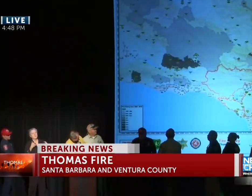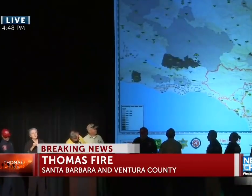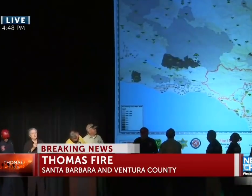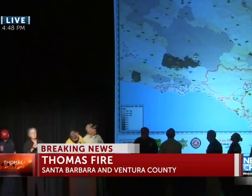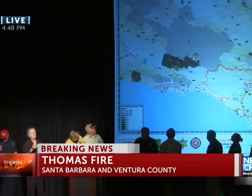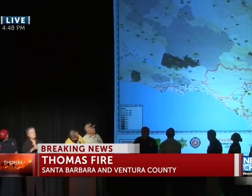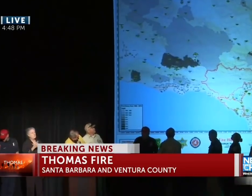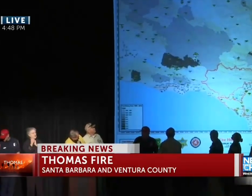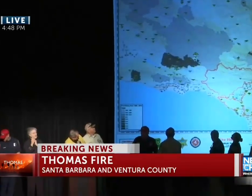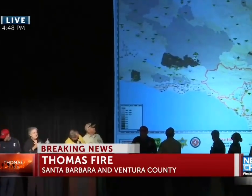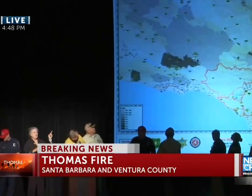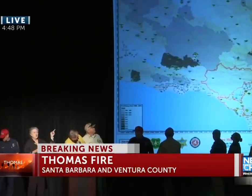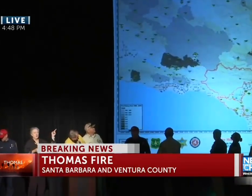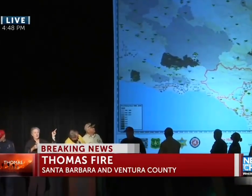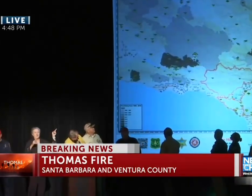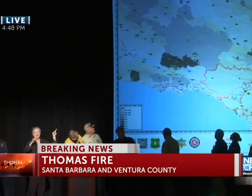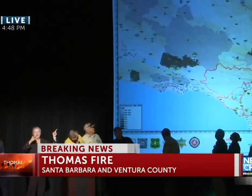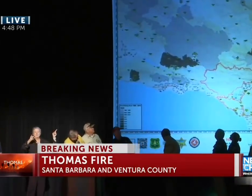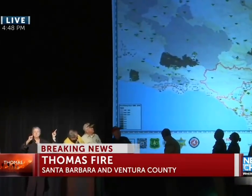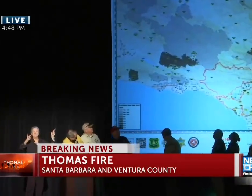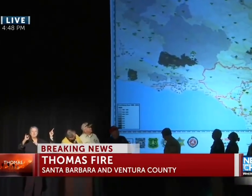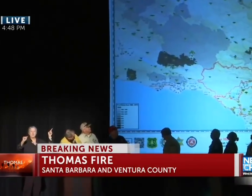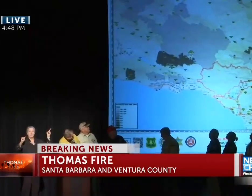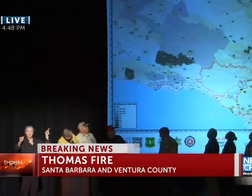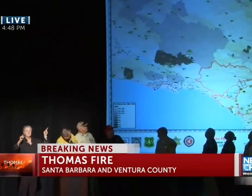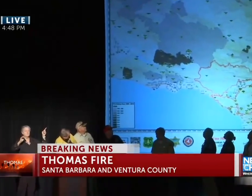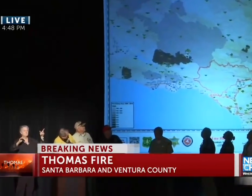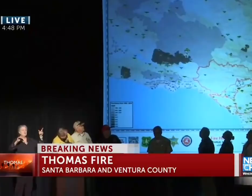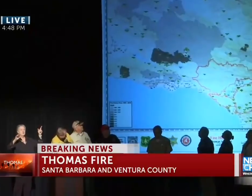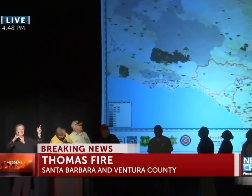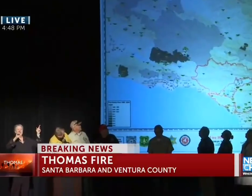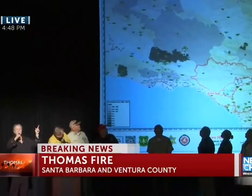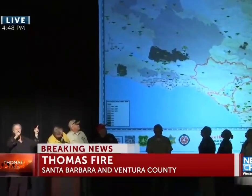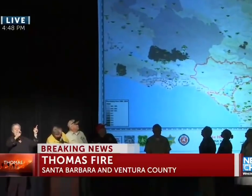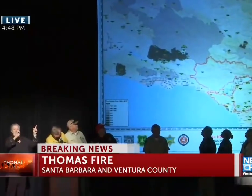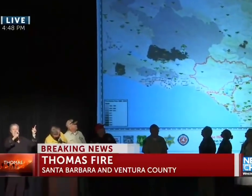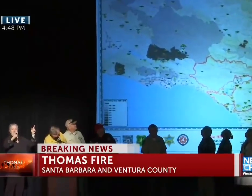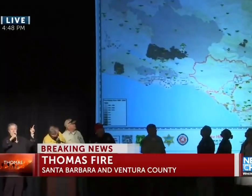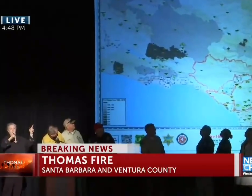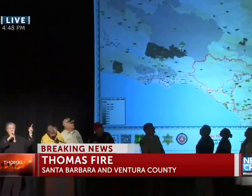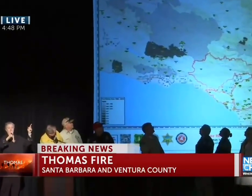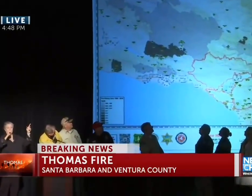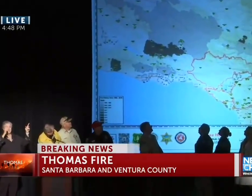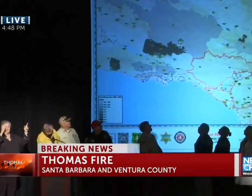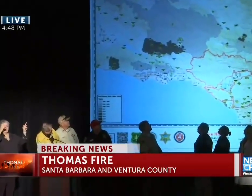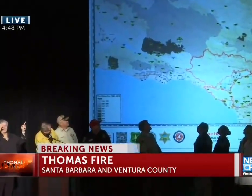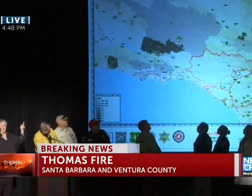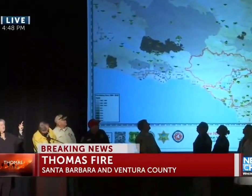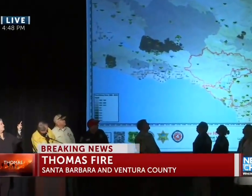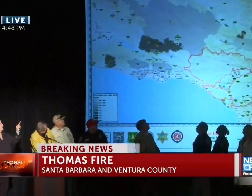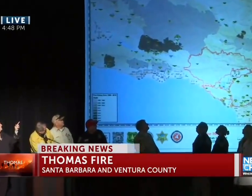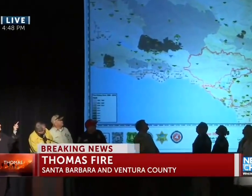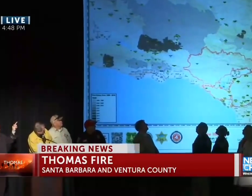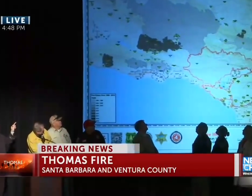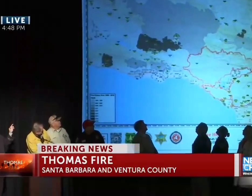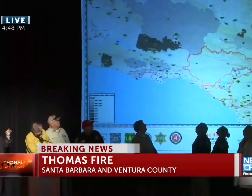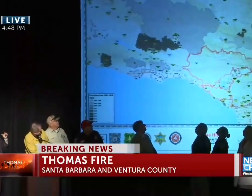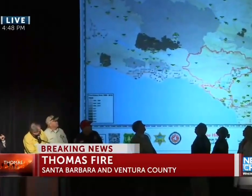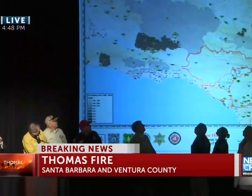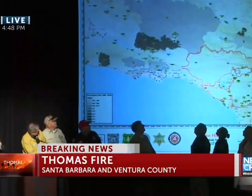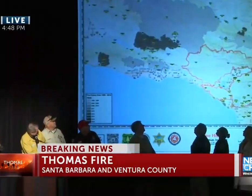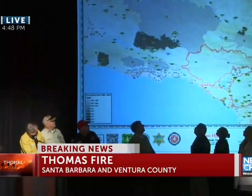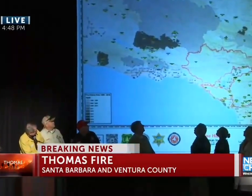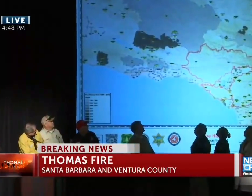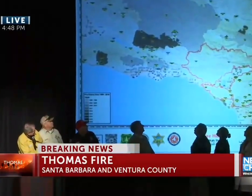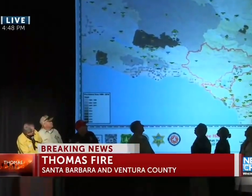do. You can see here, this is Jesucita. Right here is the T fire. Is everybody clear on that? So that's 10 years old.